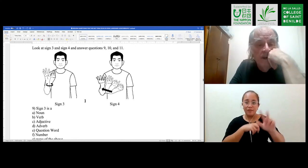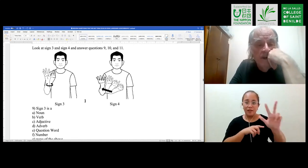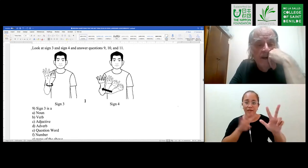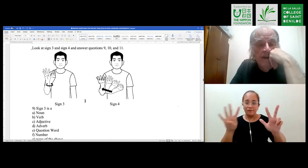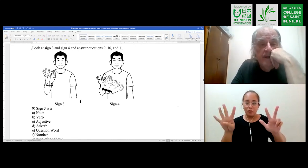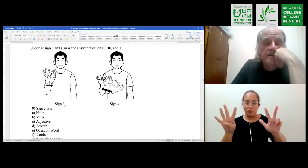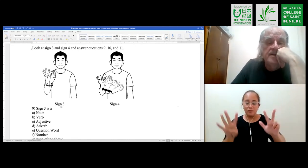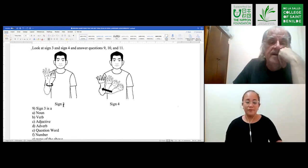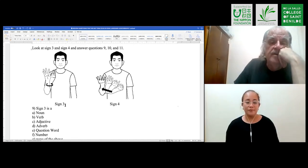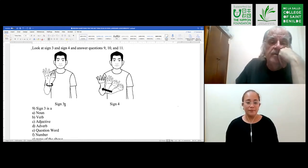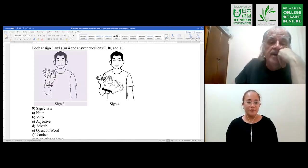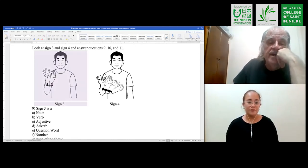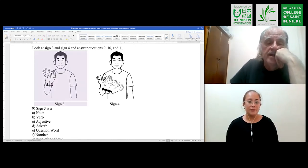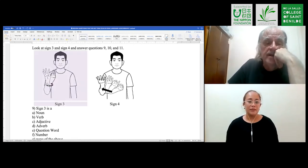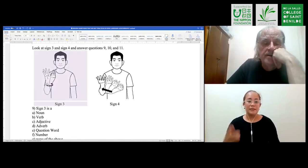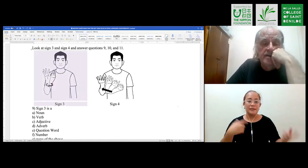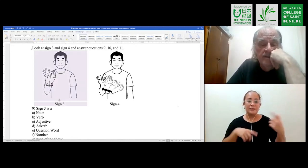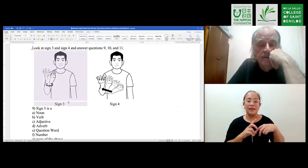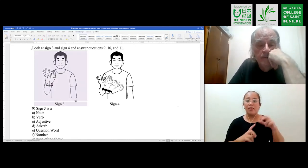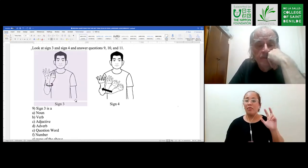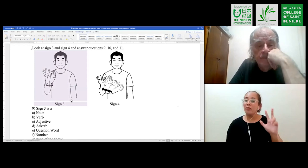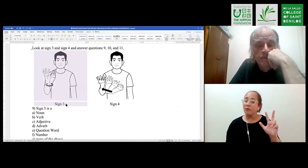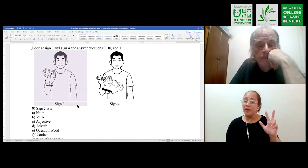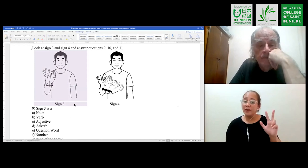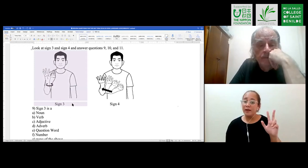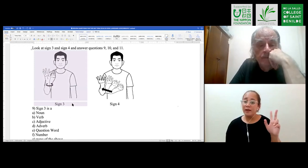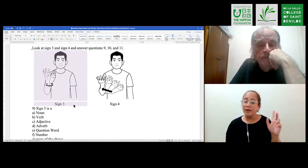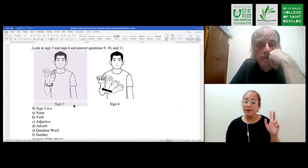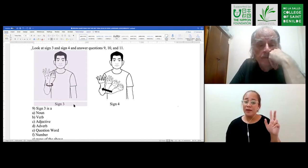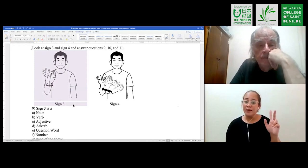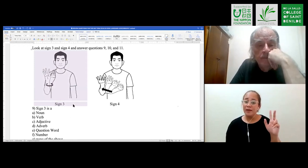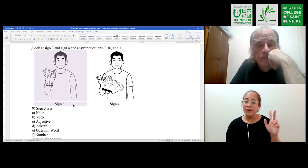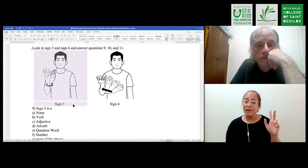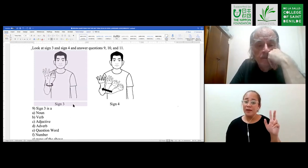and then sign 3 is